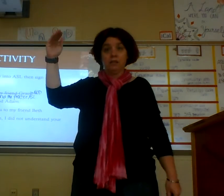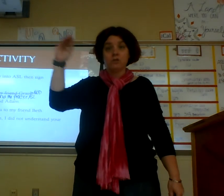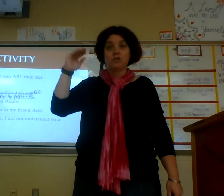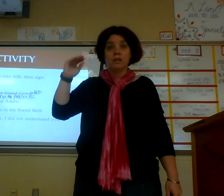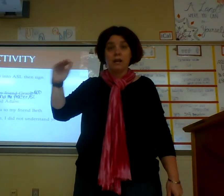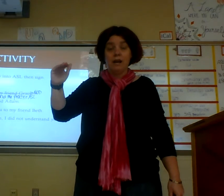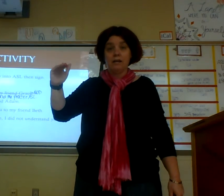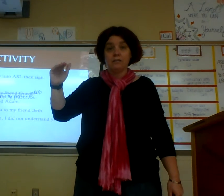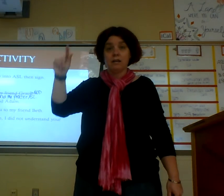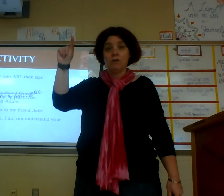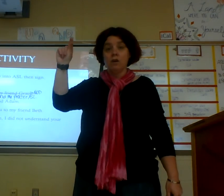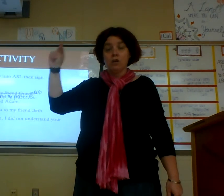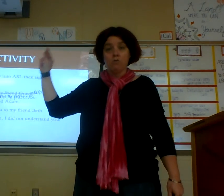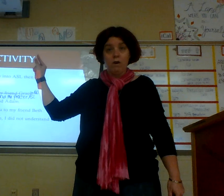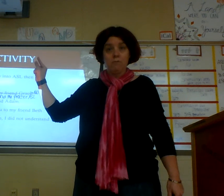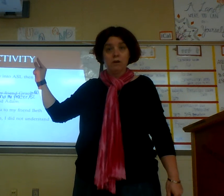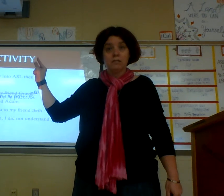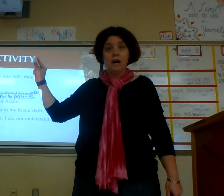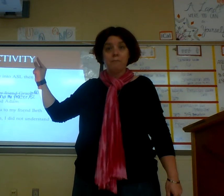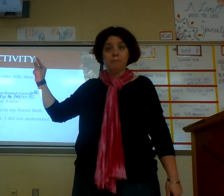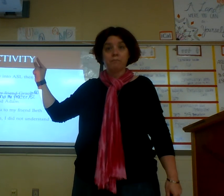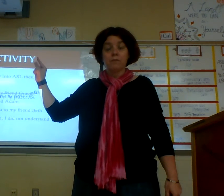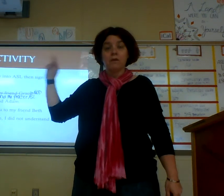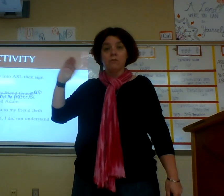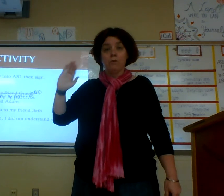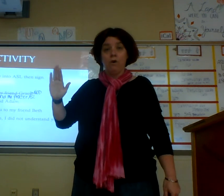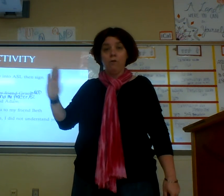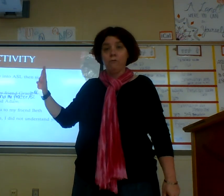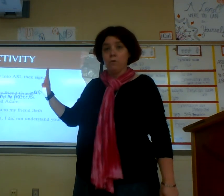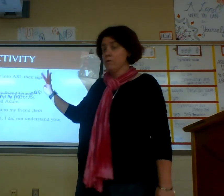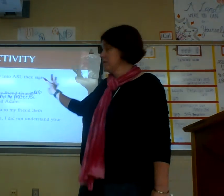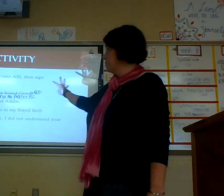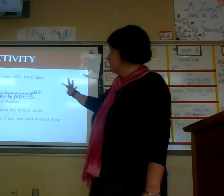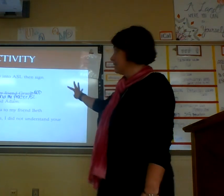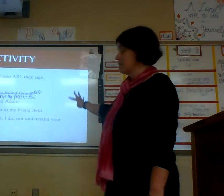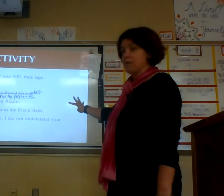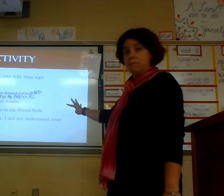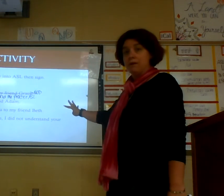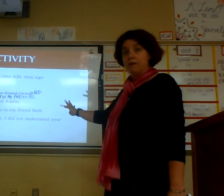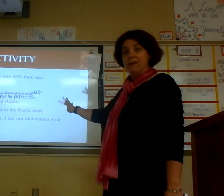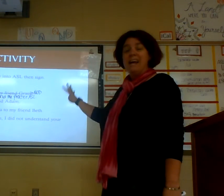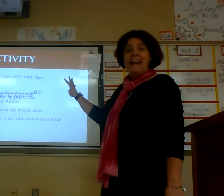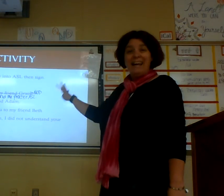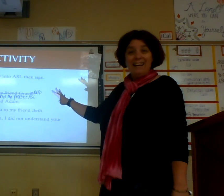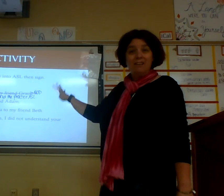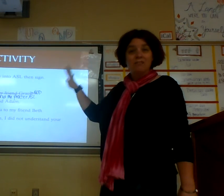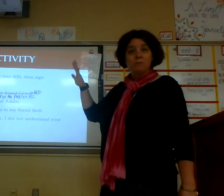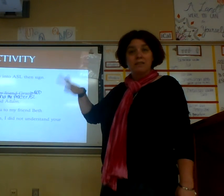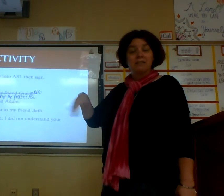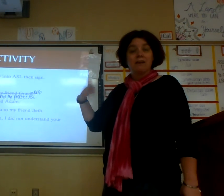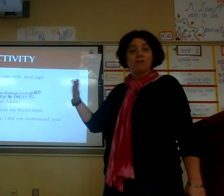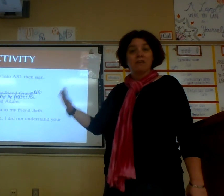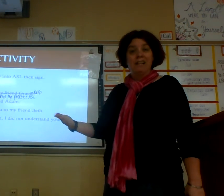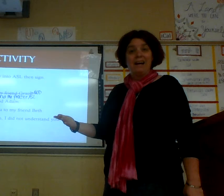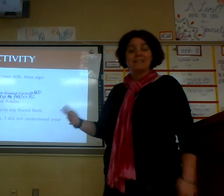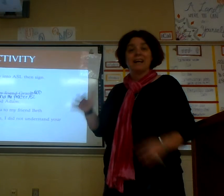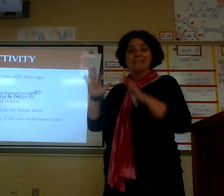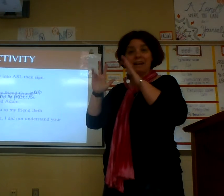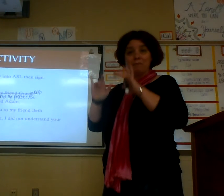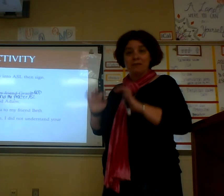English, ASL, grammar on top for all 4 of the sentences that are up here. And since we did it together in class, I typed it